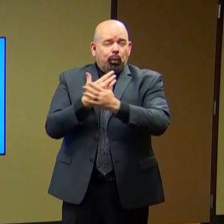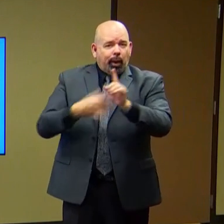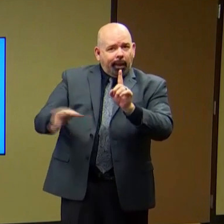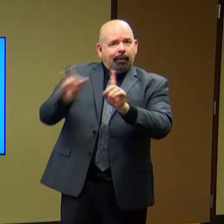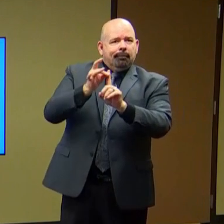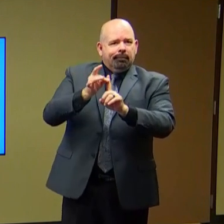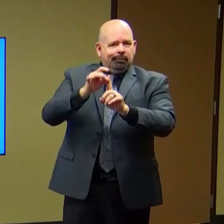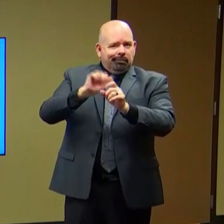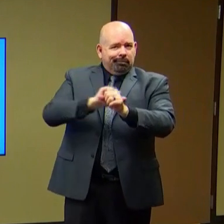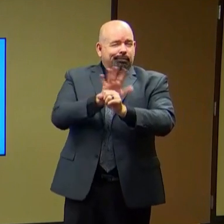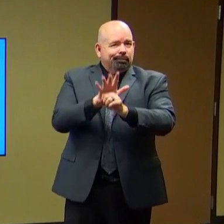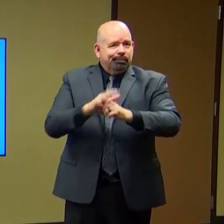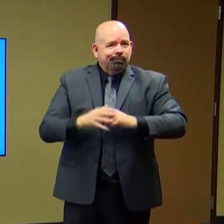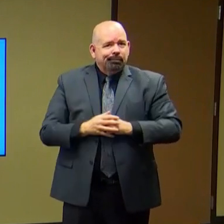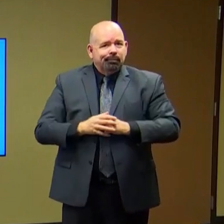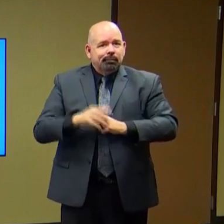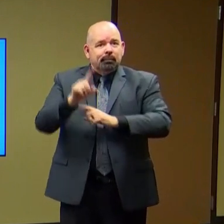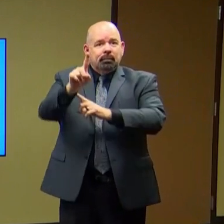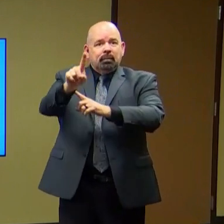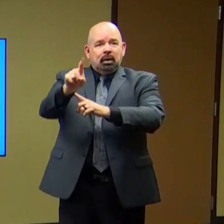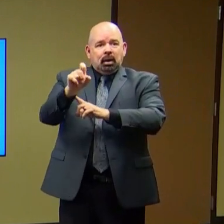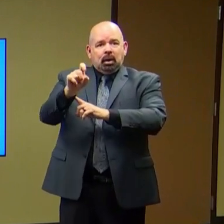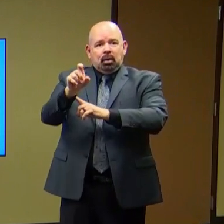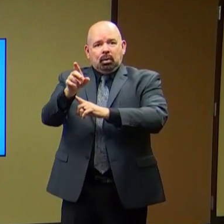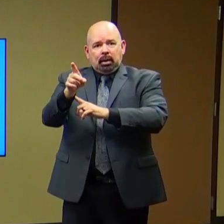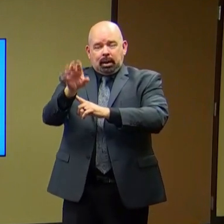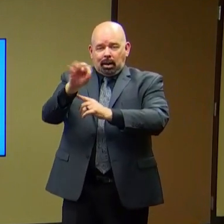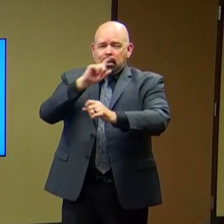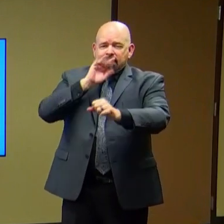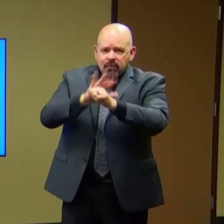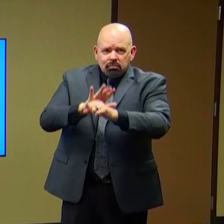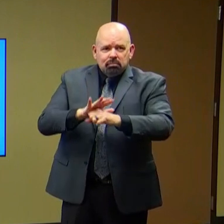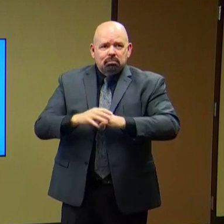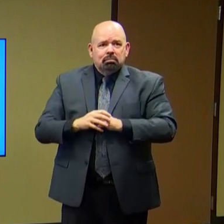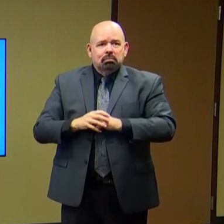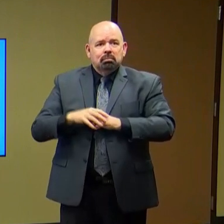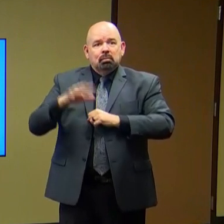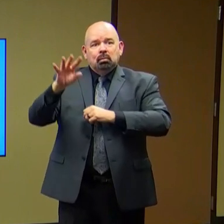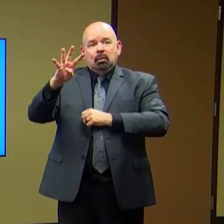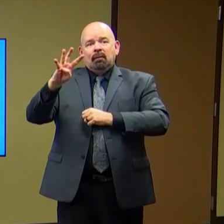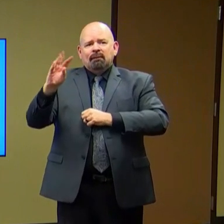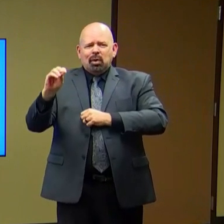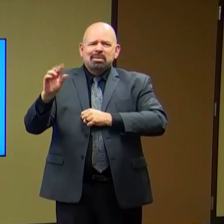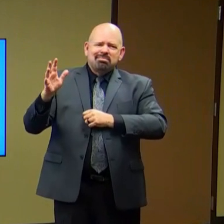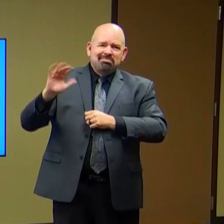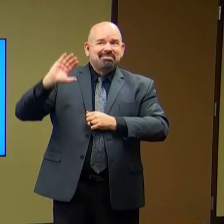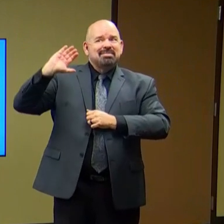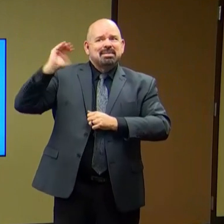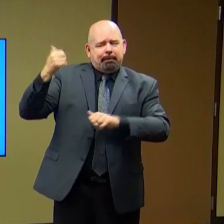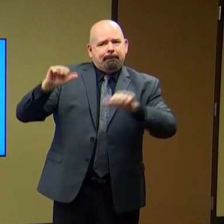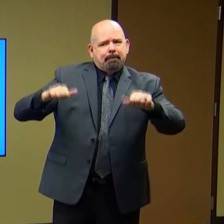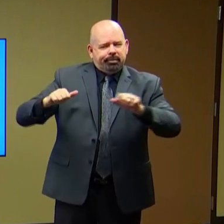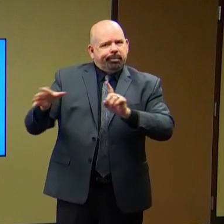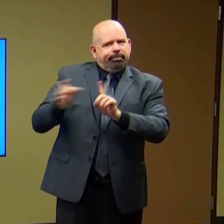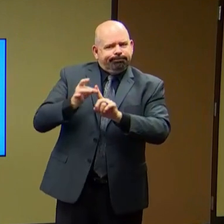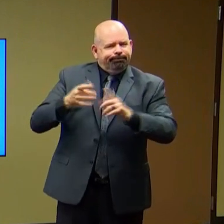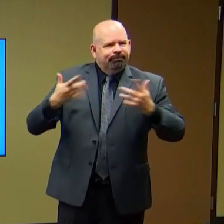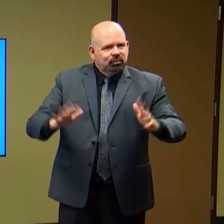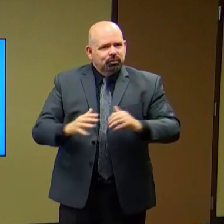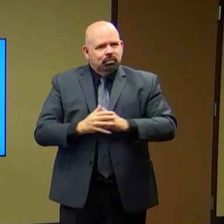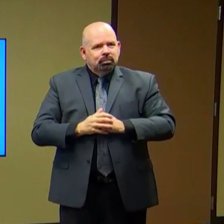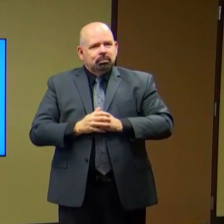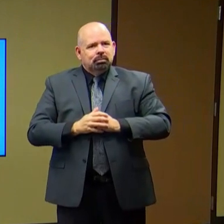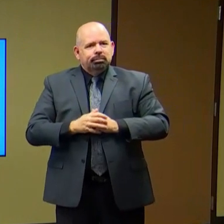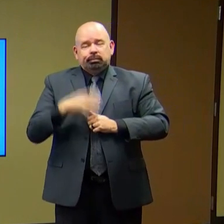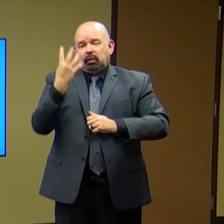includes 198 confirmed cases, 40 probables, and we are also reporting 4